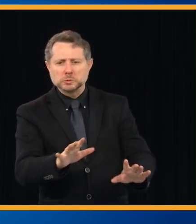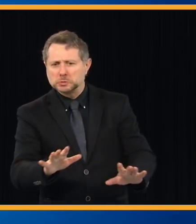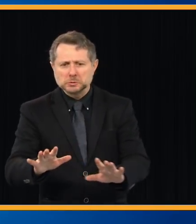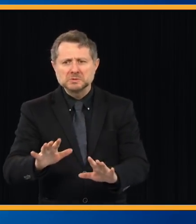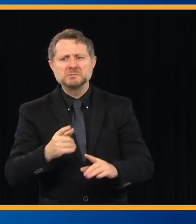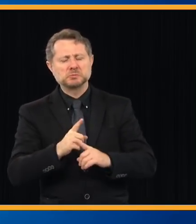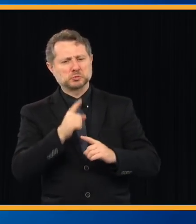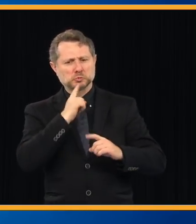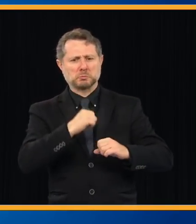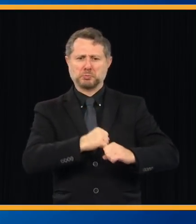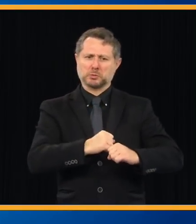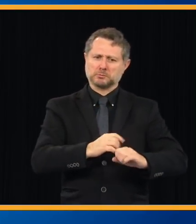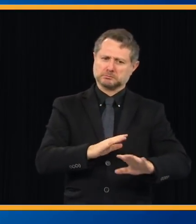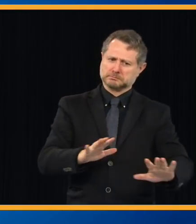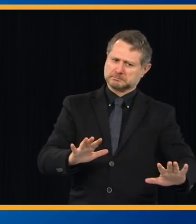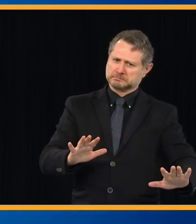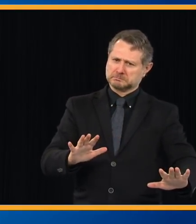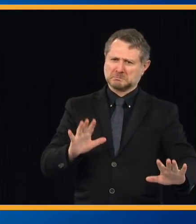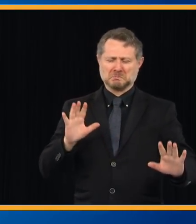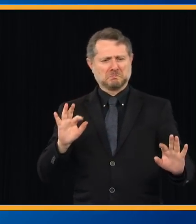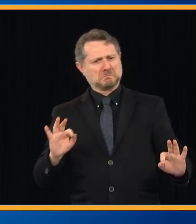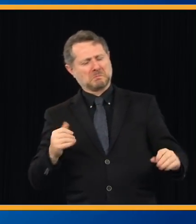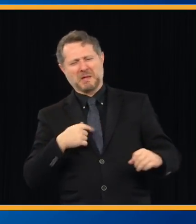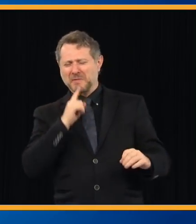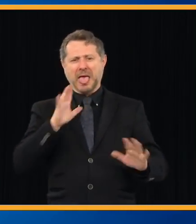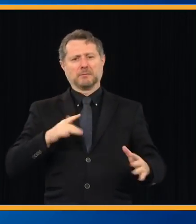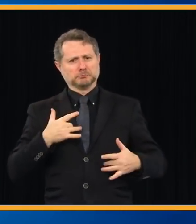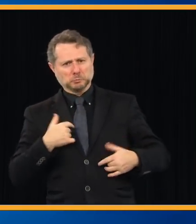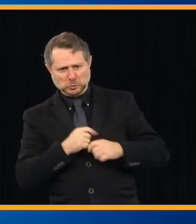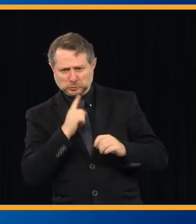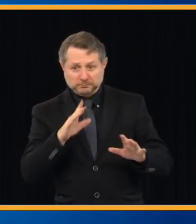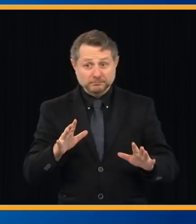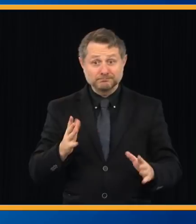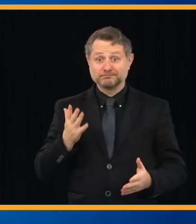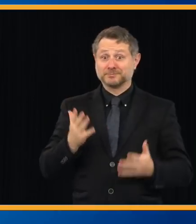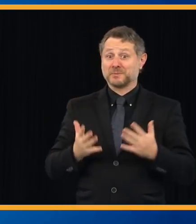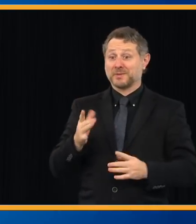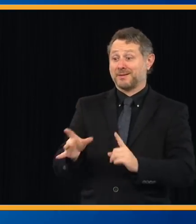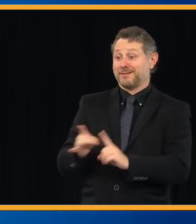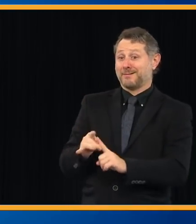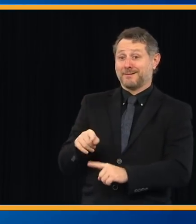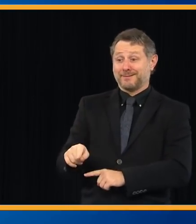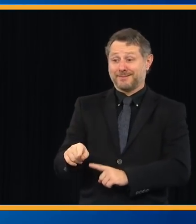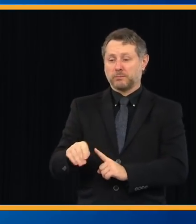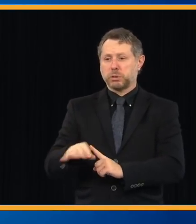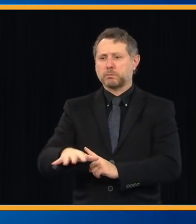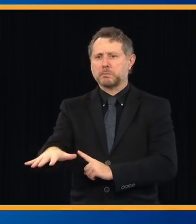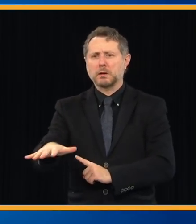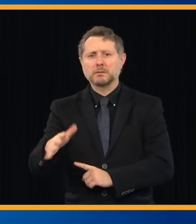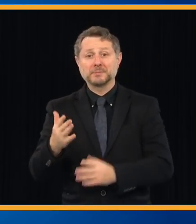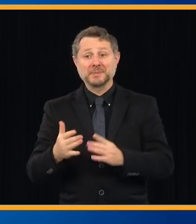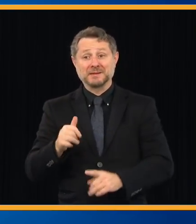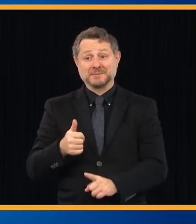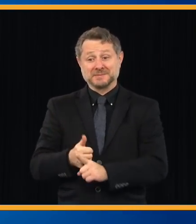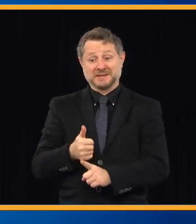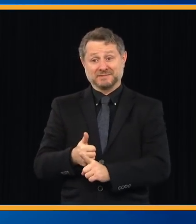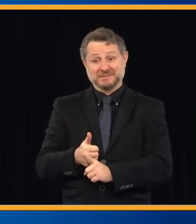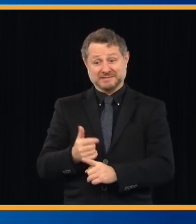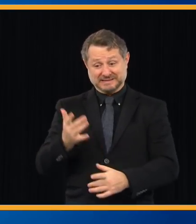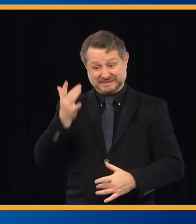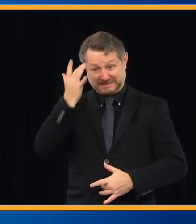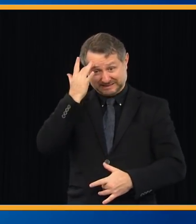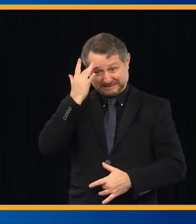children might be vehicles of transmission. The child could get affected and come home and infect the